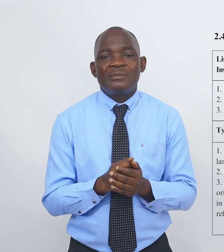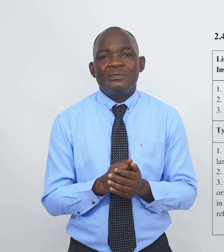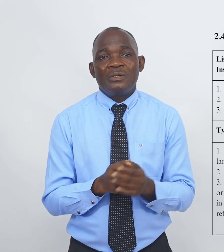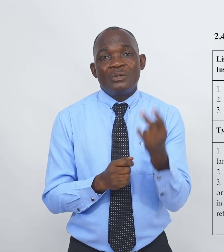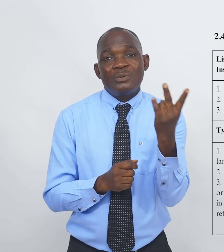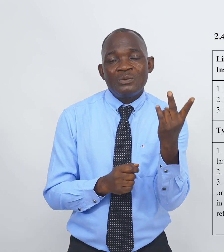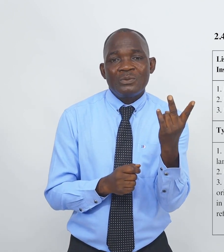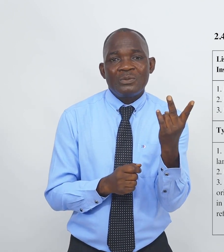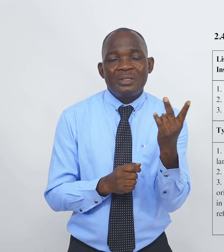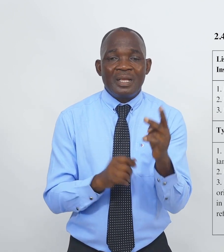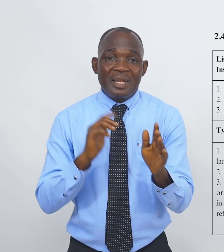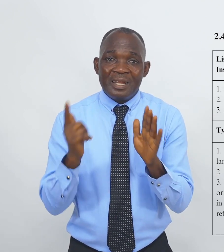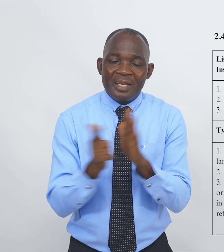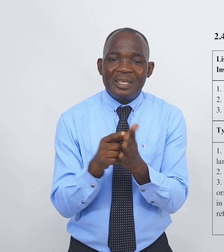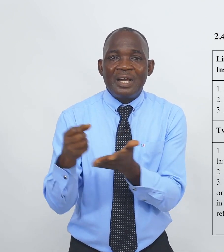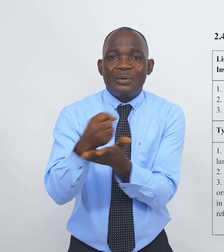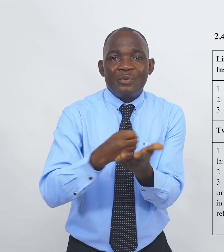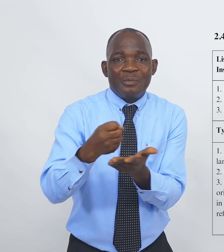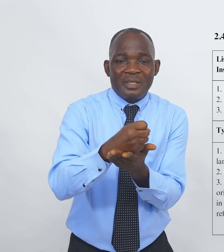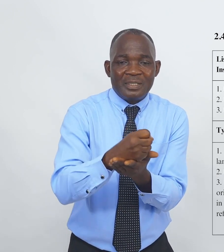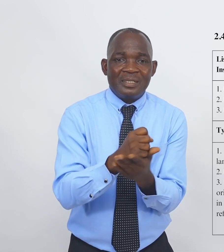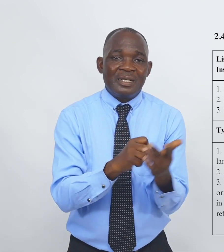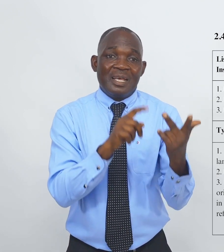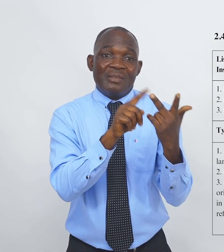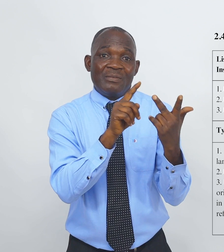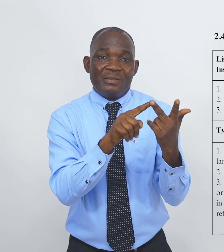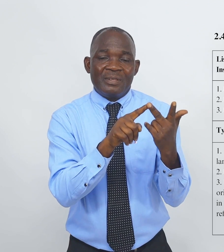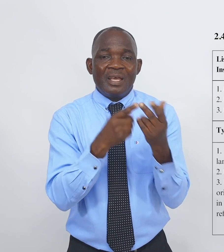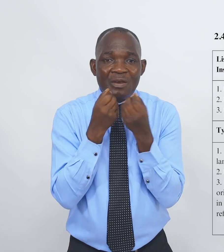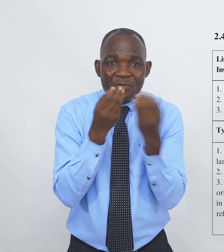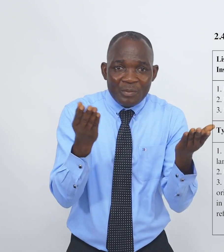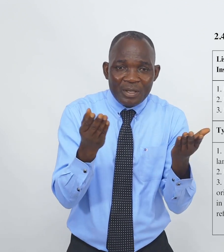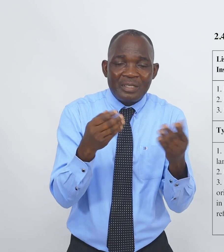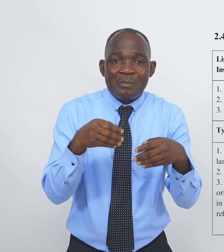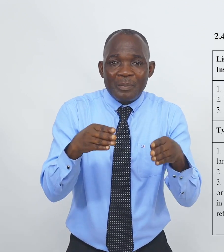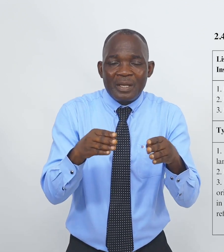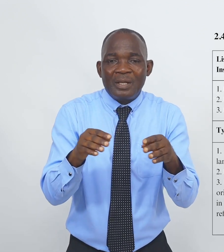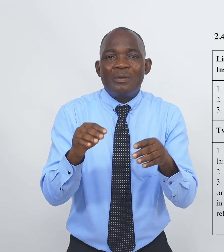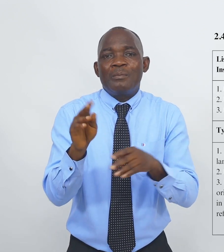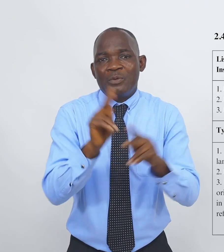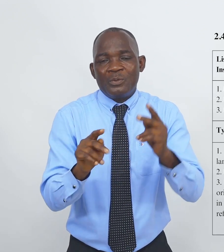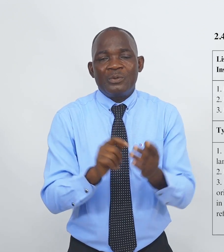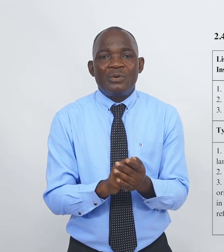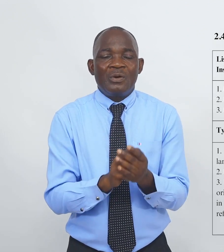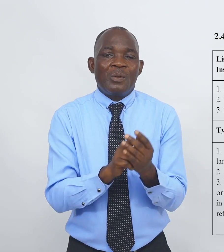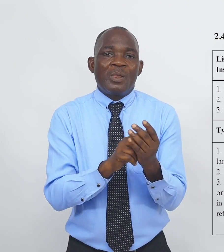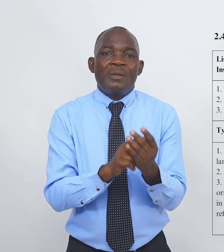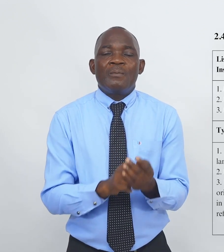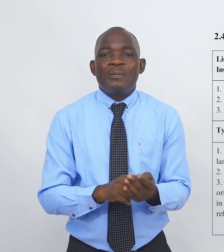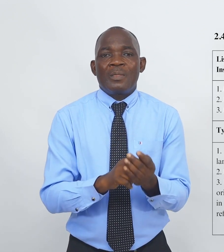2. Legal documents. 3. Information on market operators. Types of